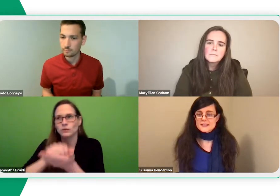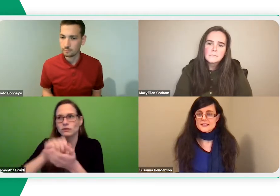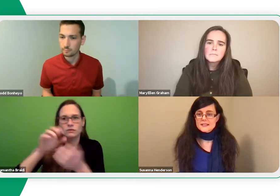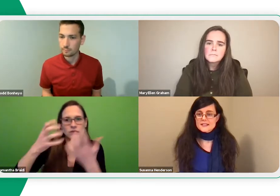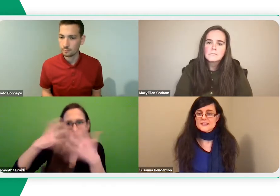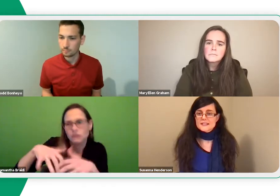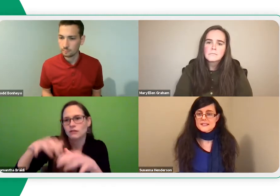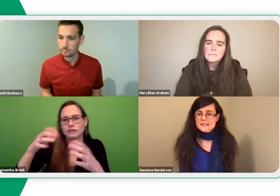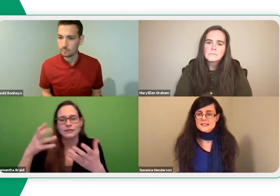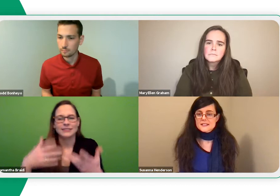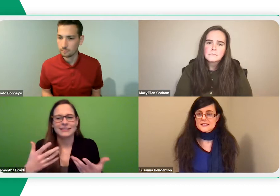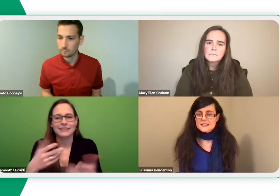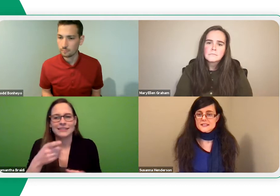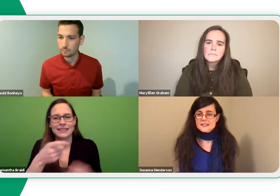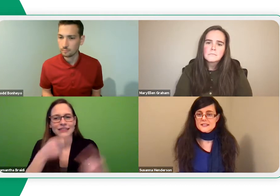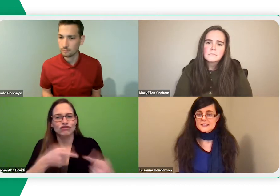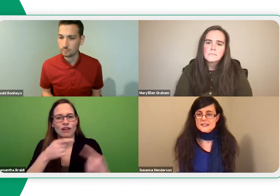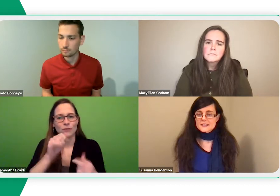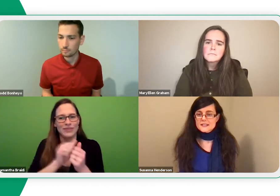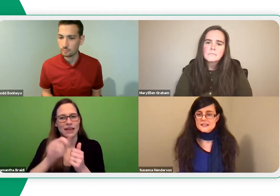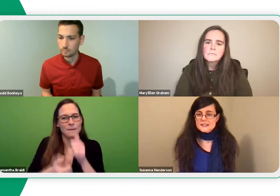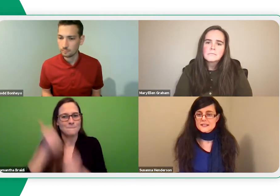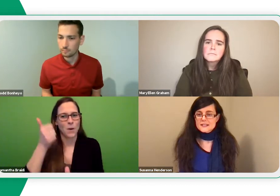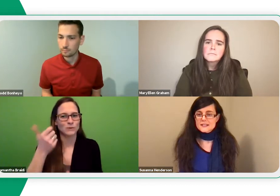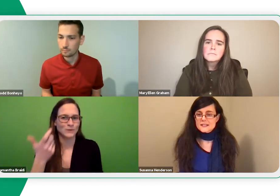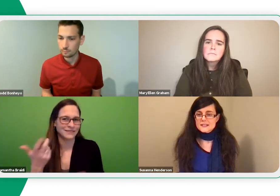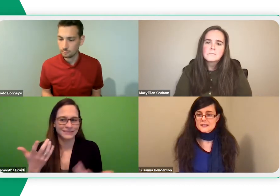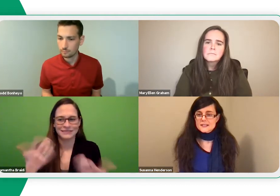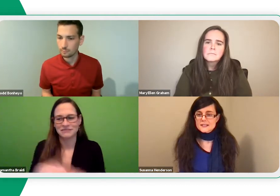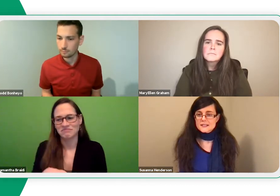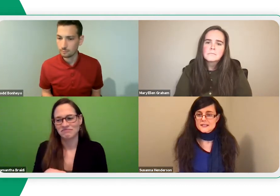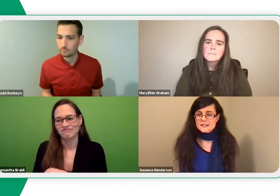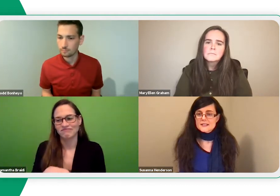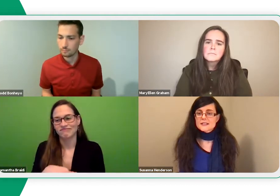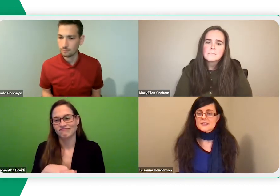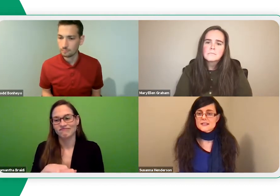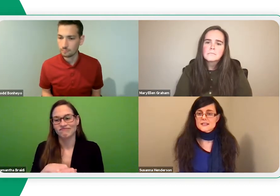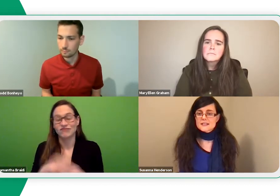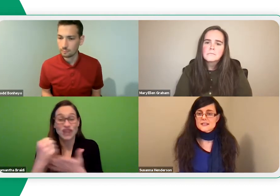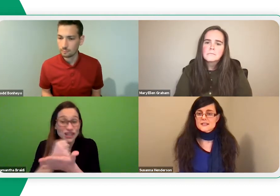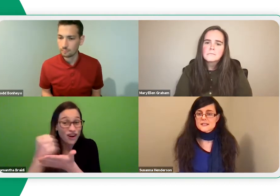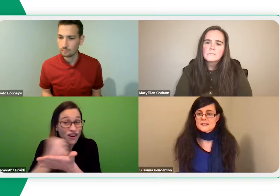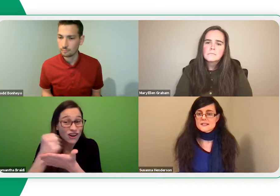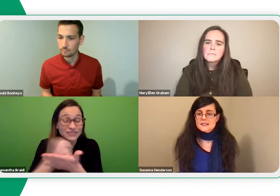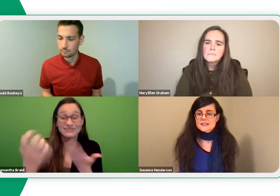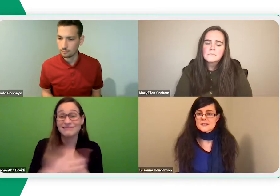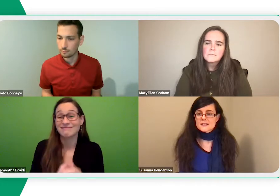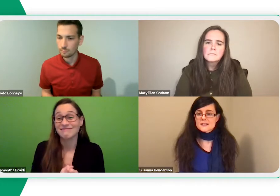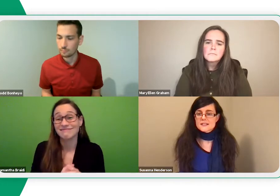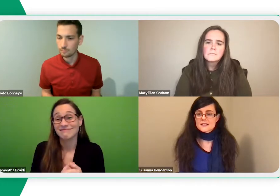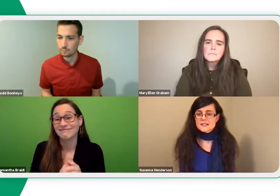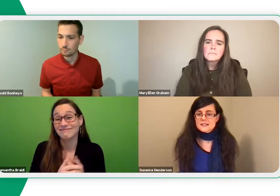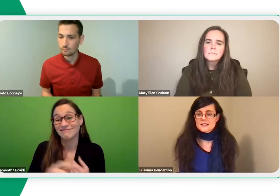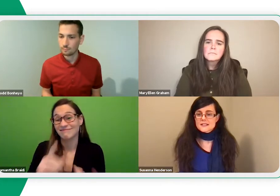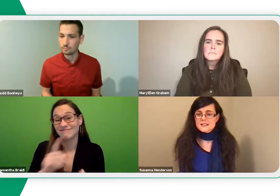and having an experience in functionally operating your bank account. I think that's where people struggle the